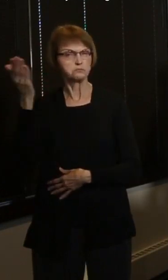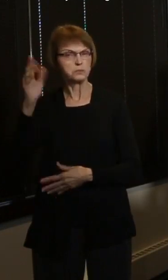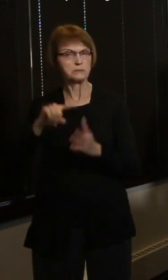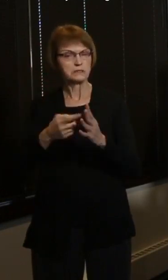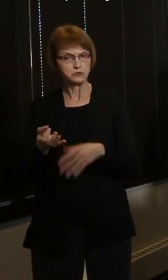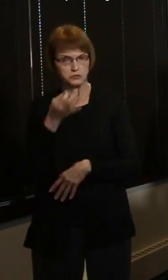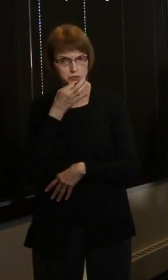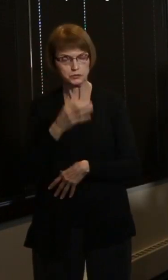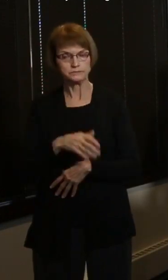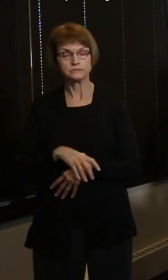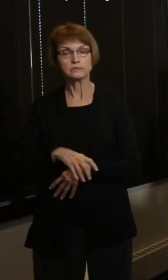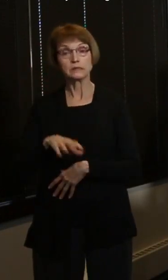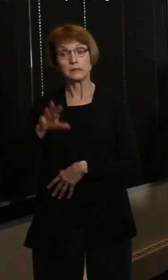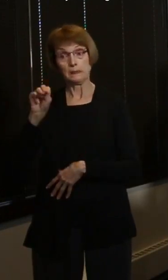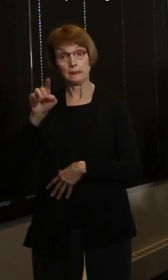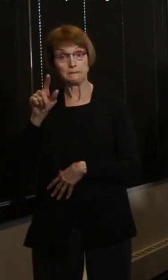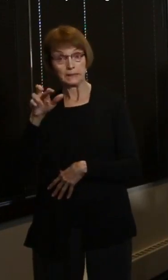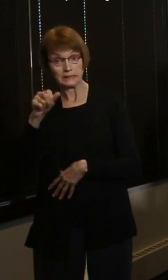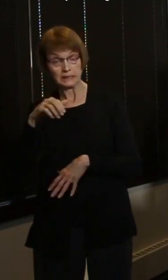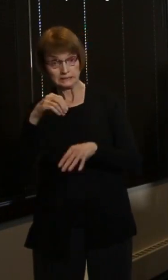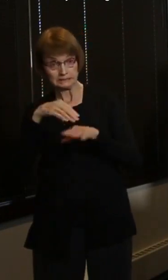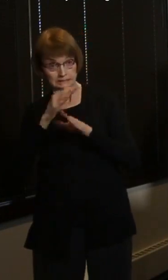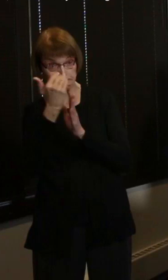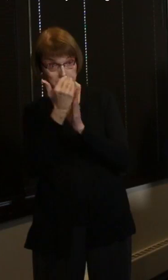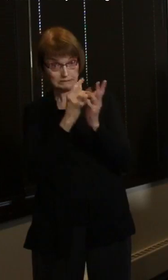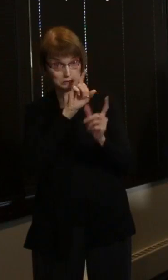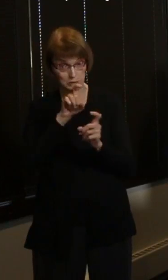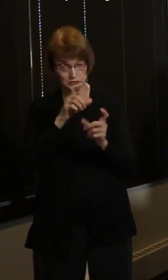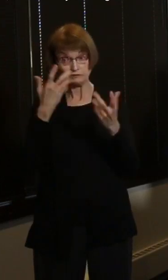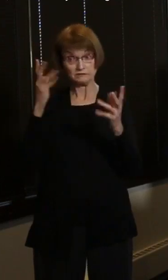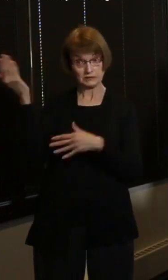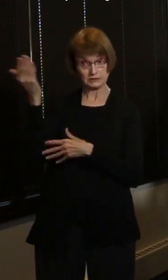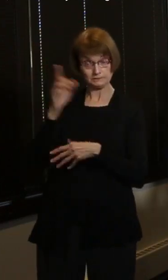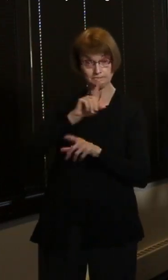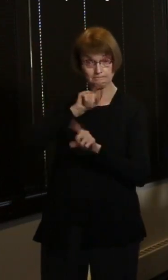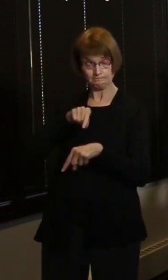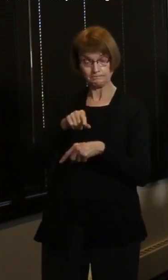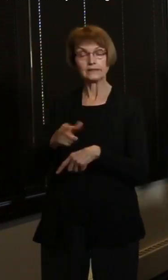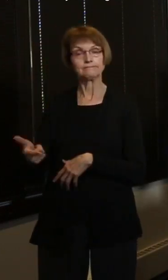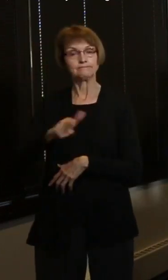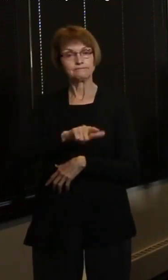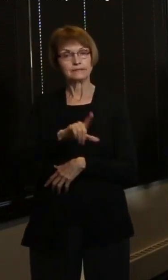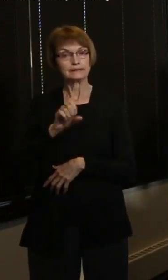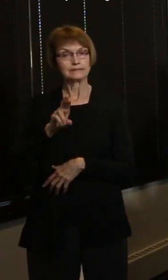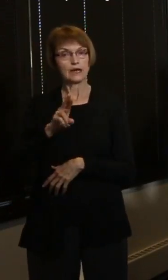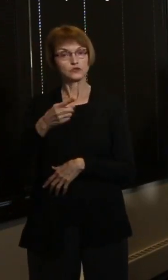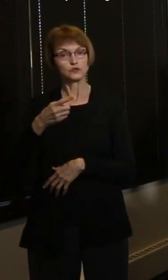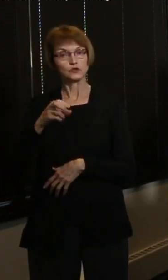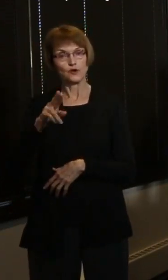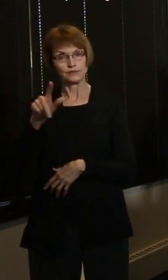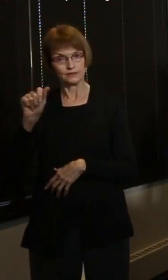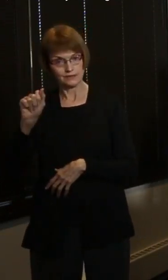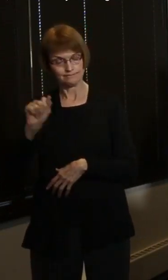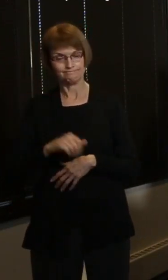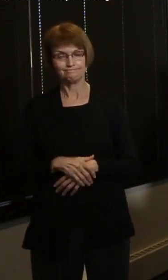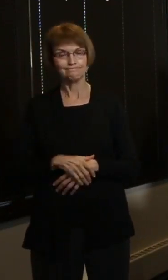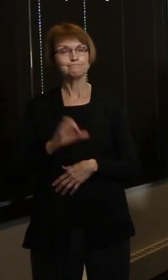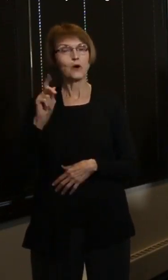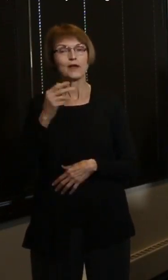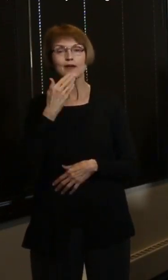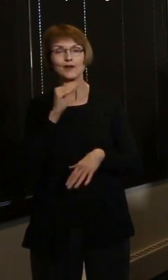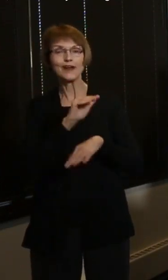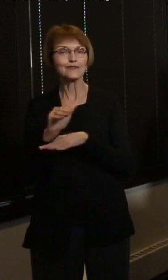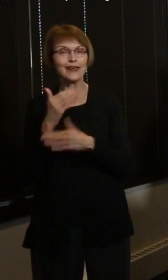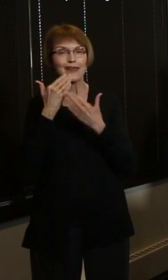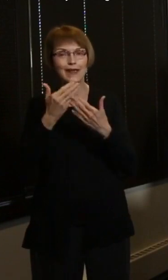will take questions submitted by members of the media after making brief remarks. I'll now turn it over to Dr. Alex Garza. Okay, good afternoon,